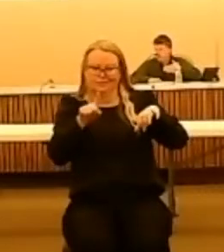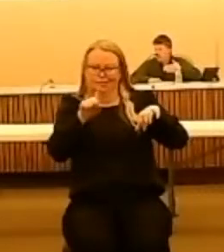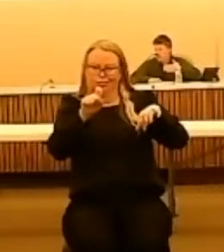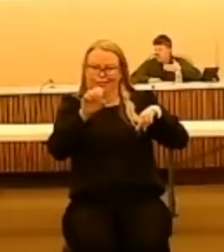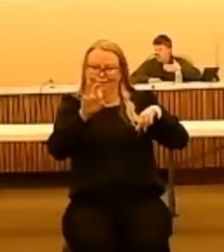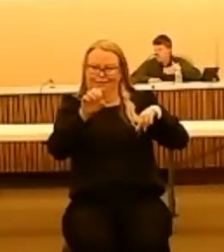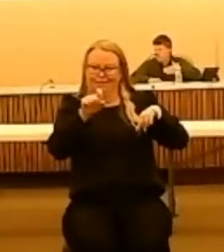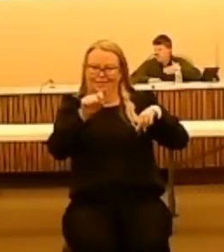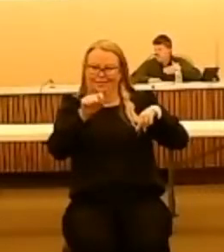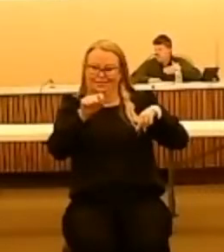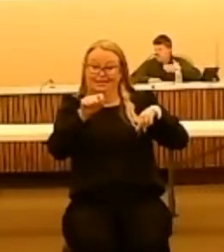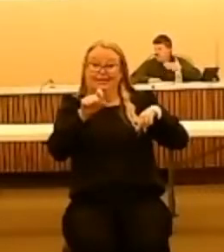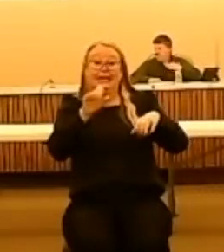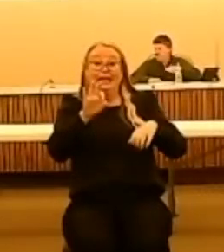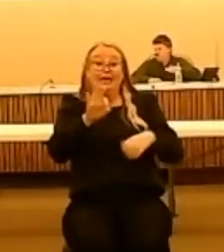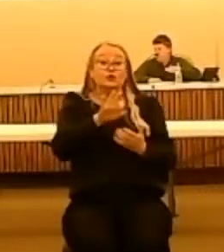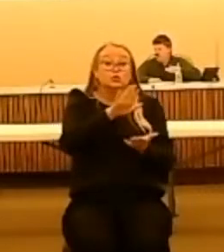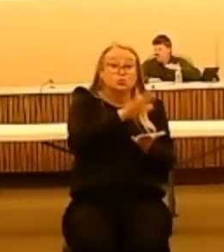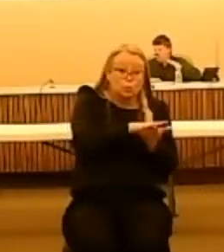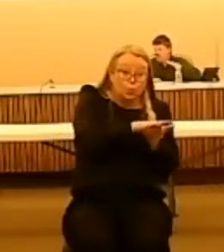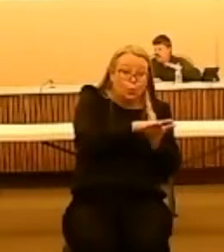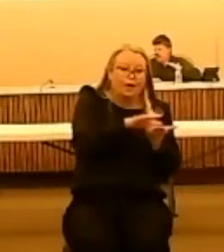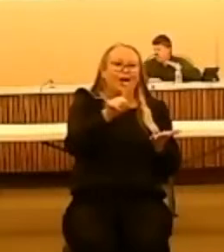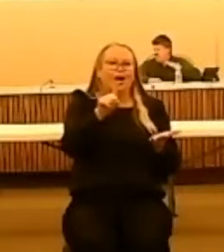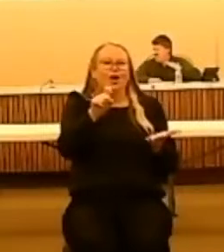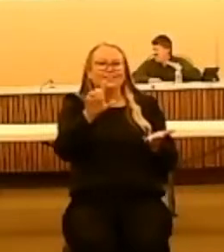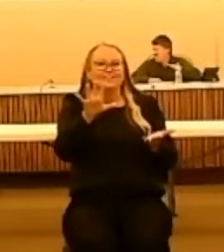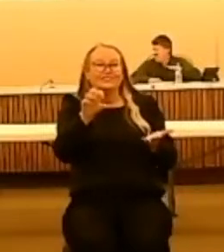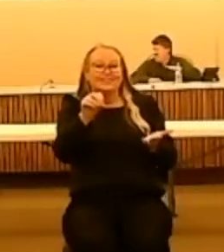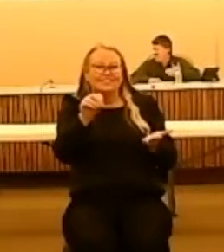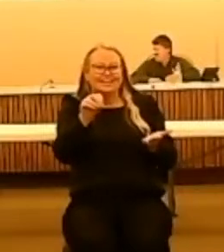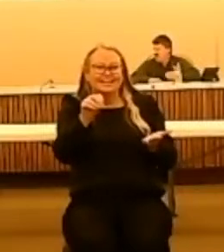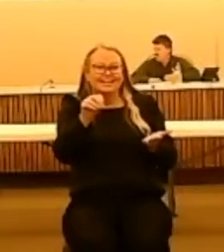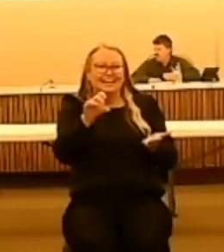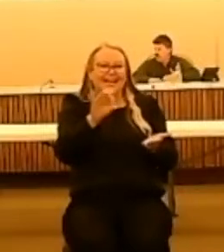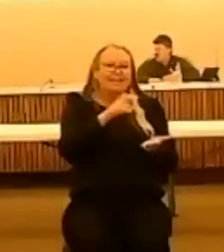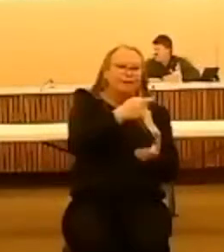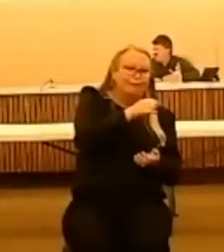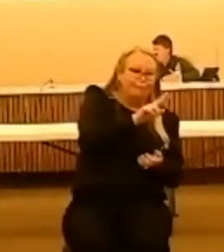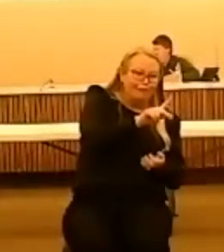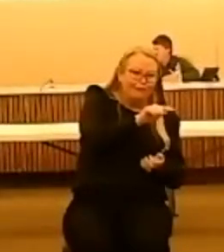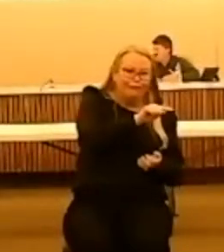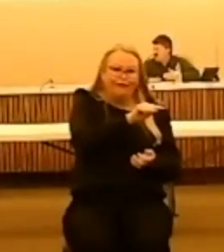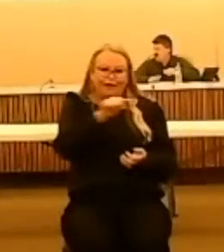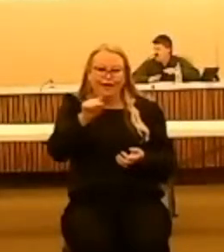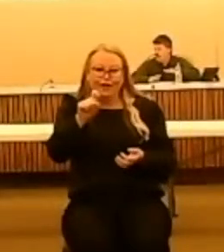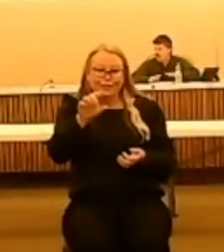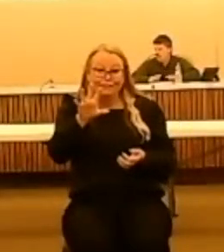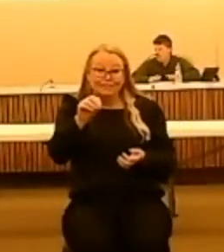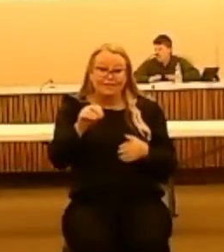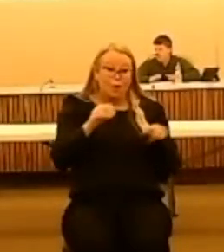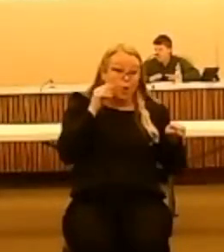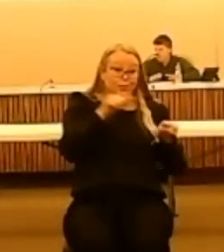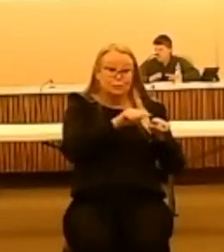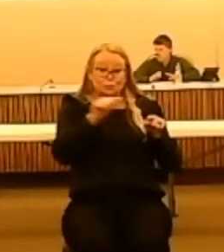It's only next to a historic home. It's only 50 feet, which again could be cut in half by the planning board down to 25. Again,